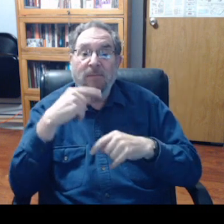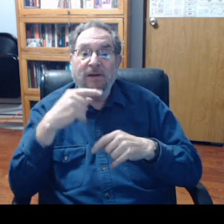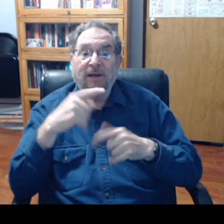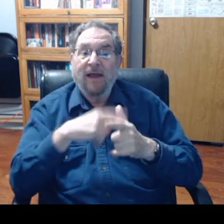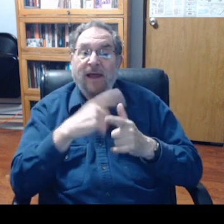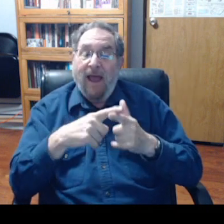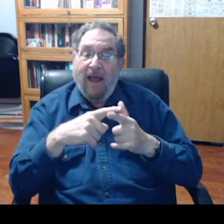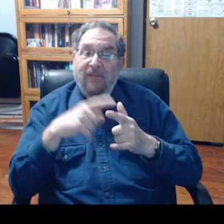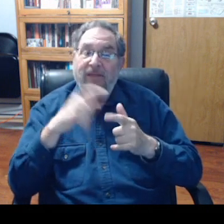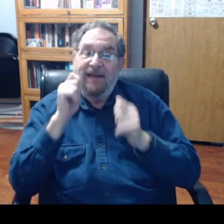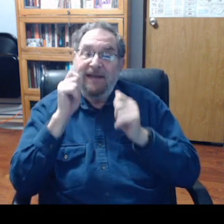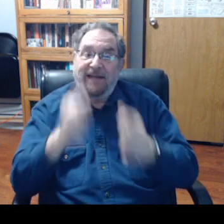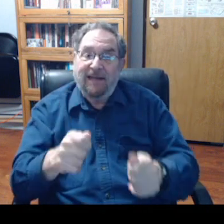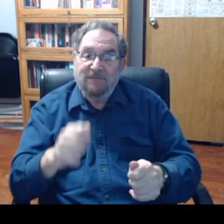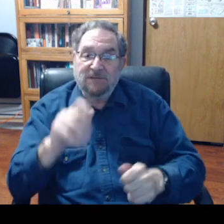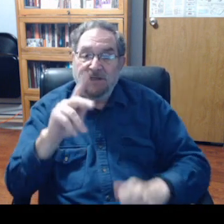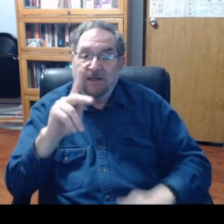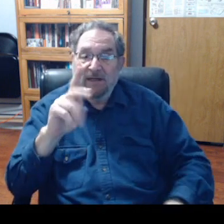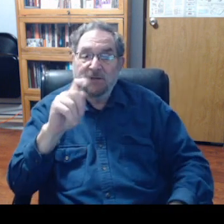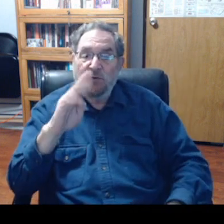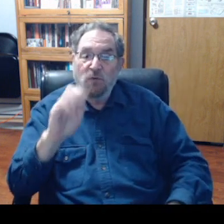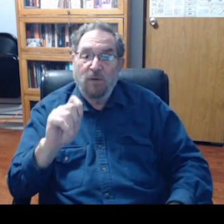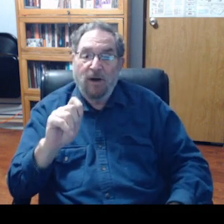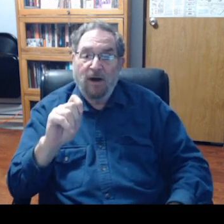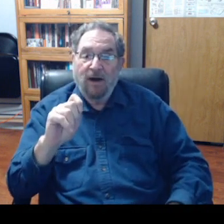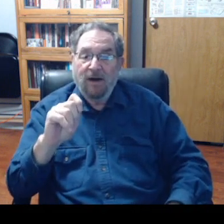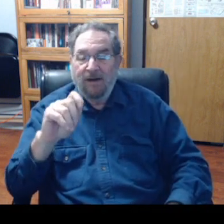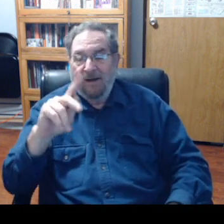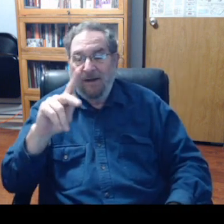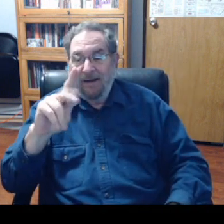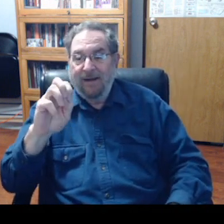the public, and then he gives the